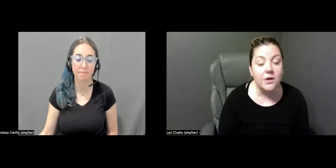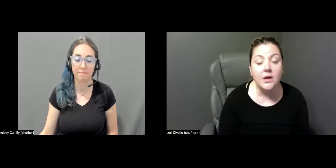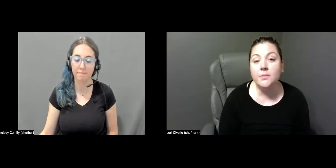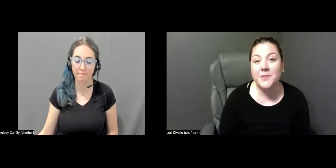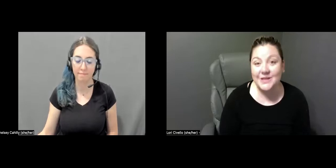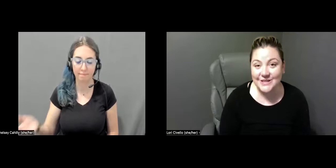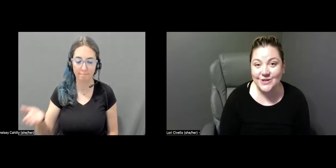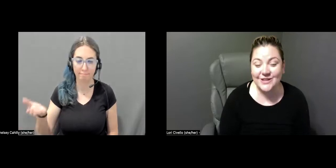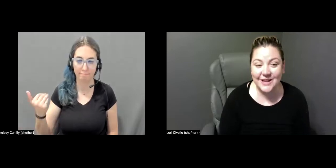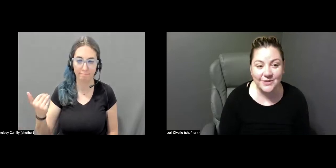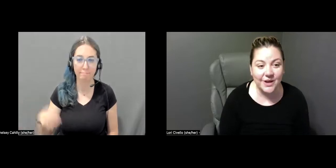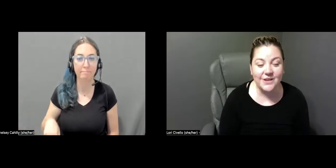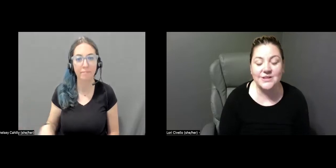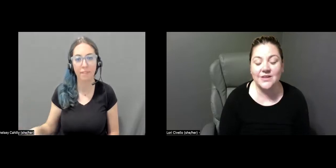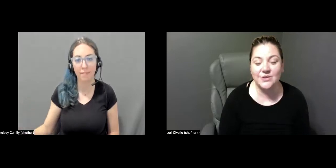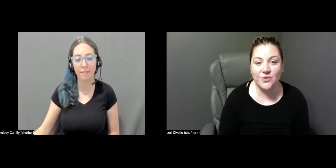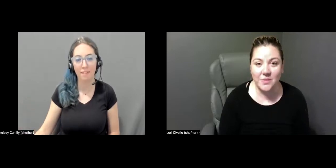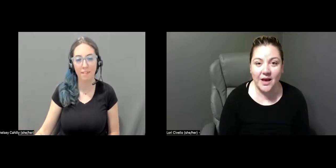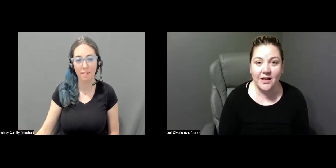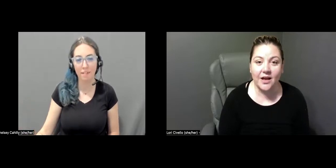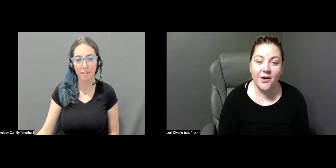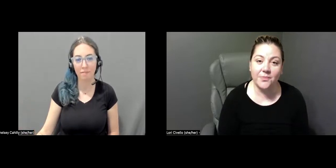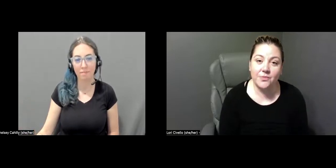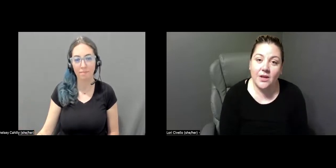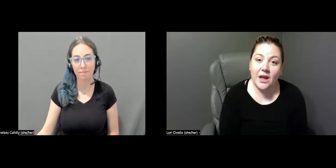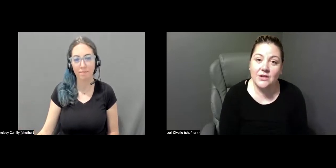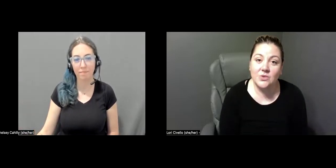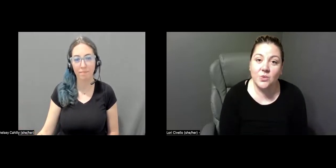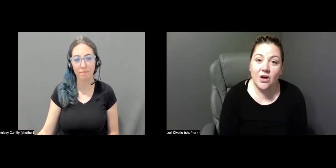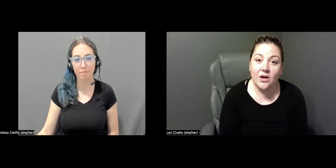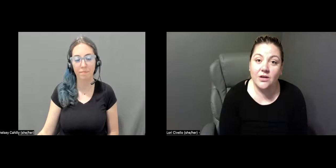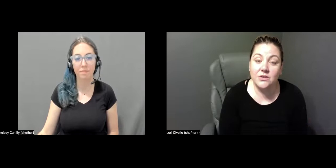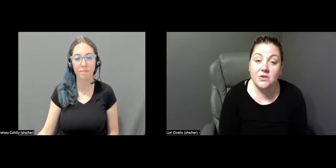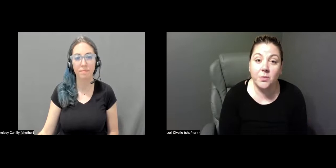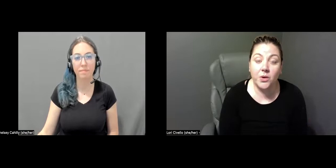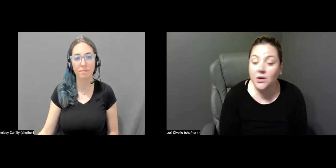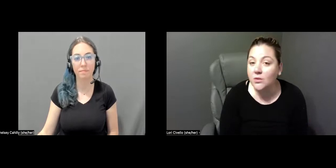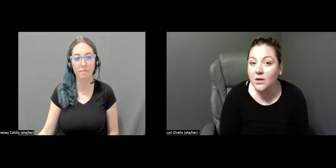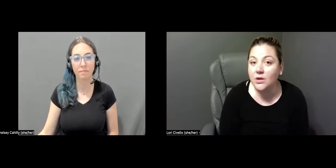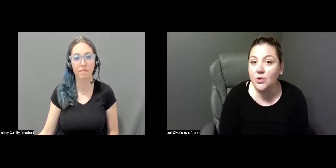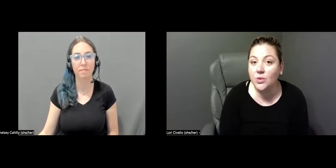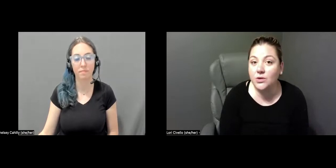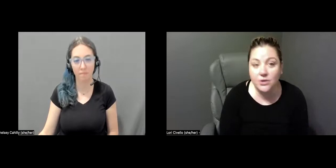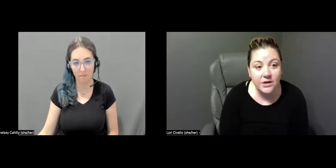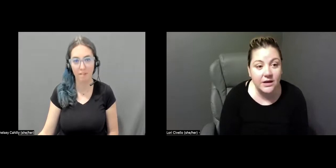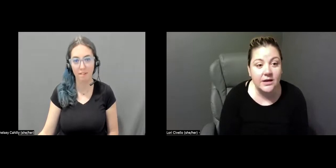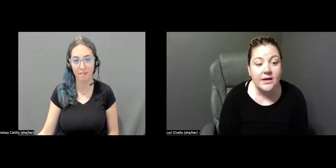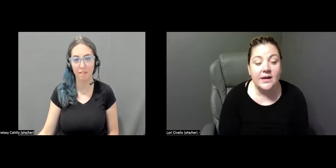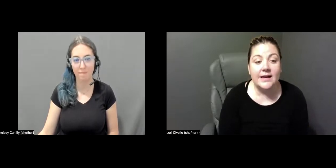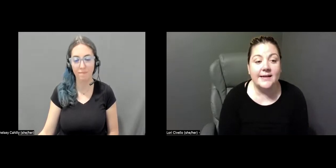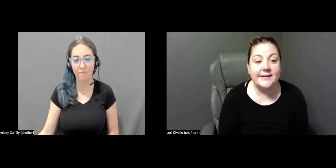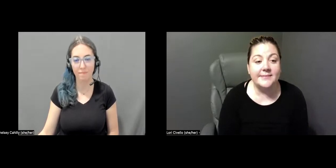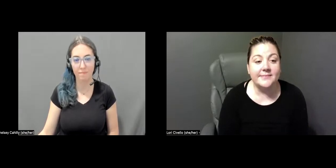you, please connect with us, give us your feedback, and we are here to support you in your journey